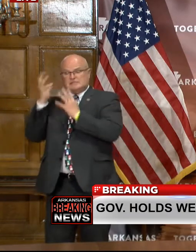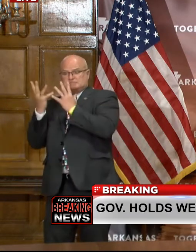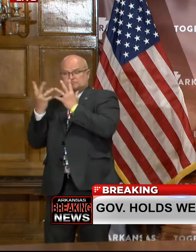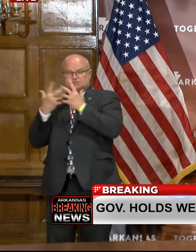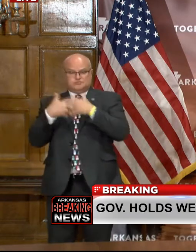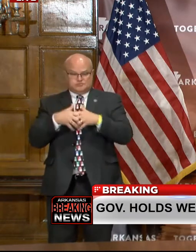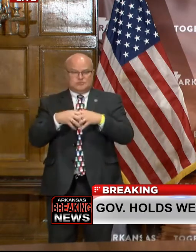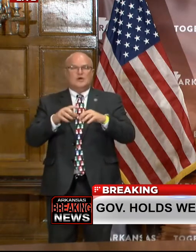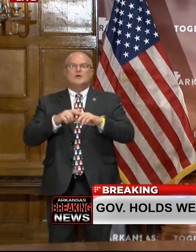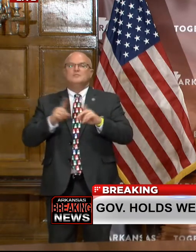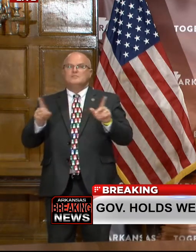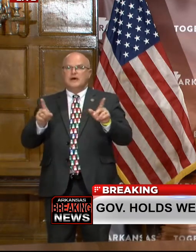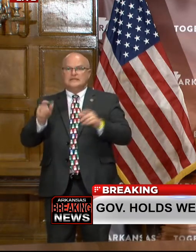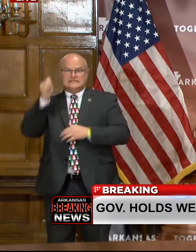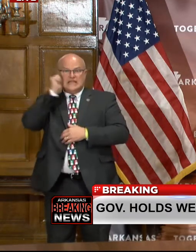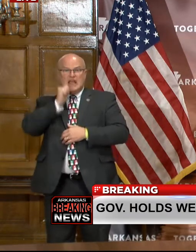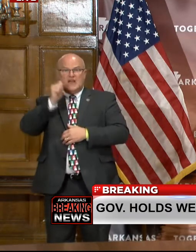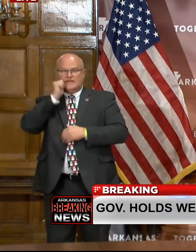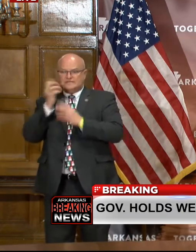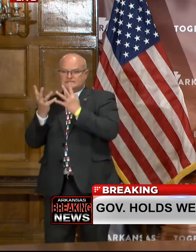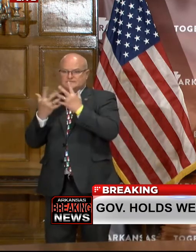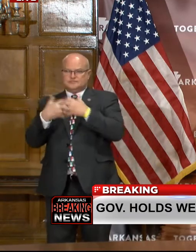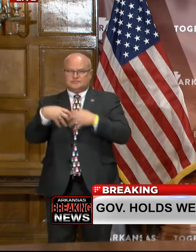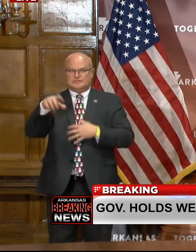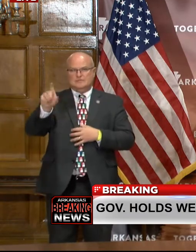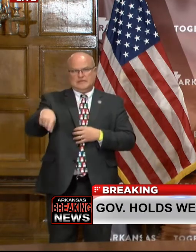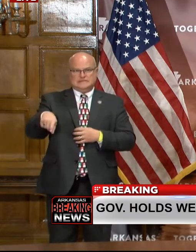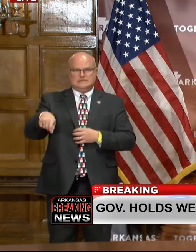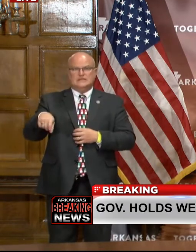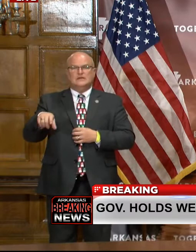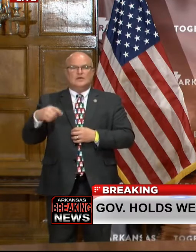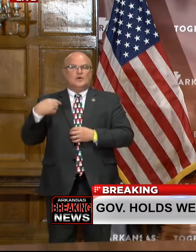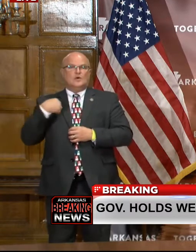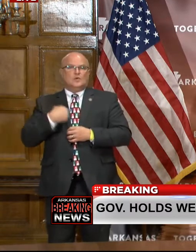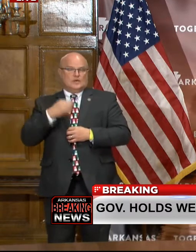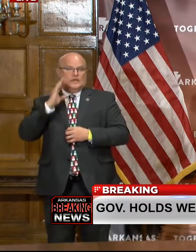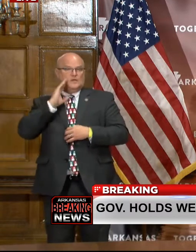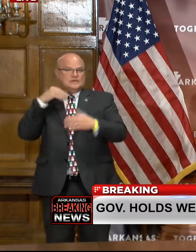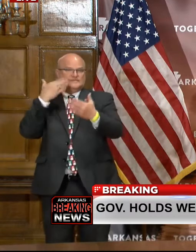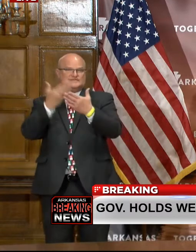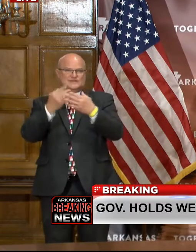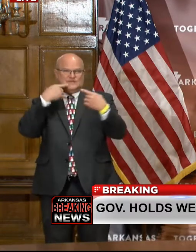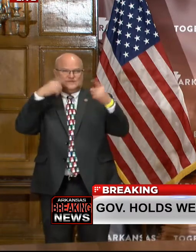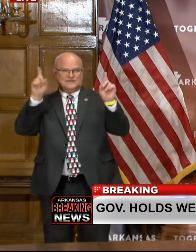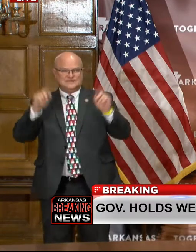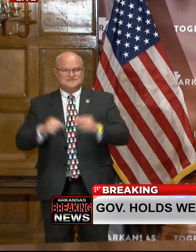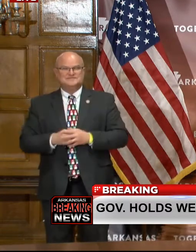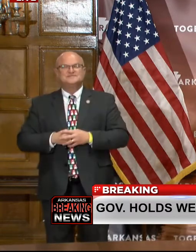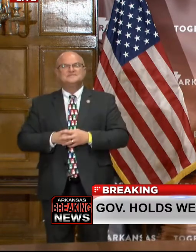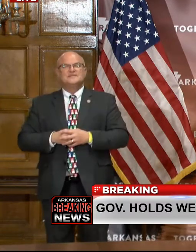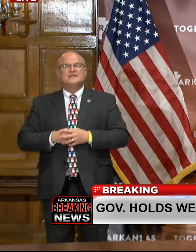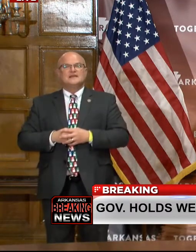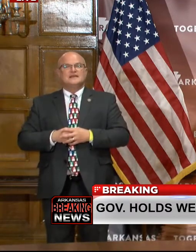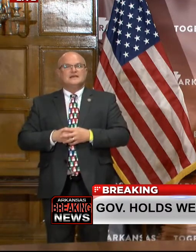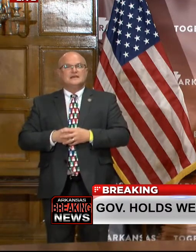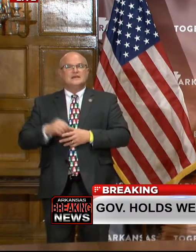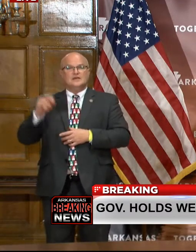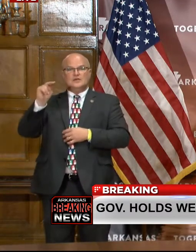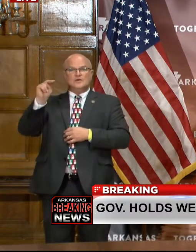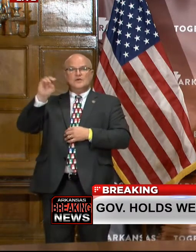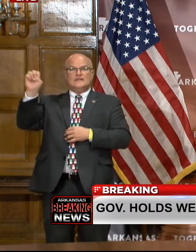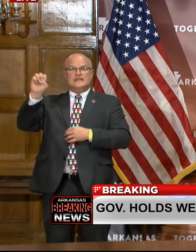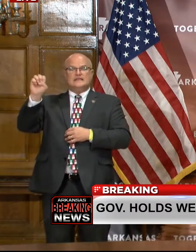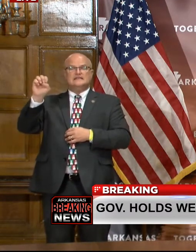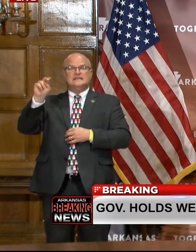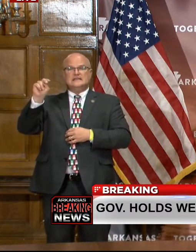have to make it work every day well, and we will get there. Northeast NEA